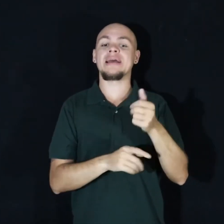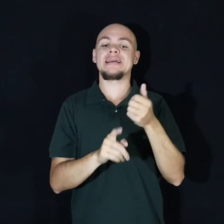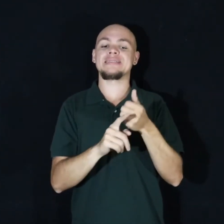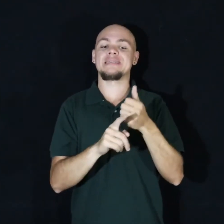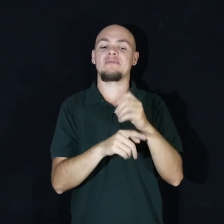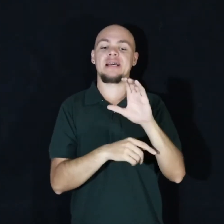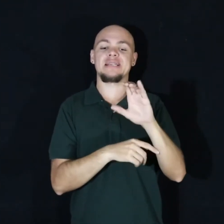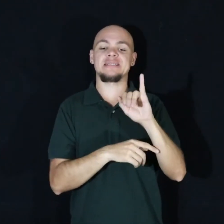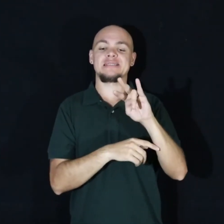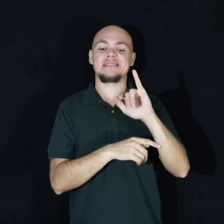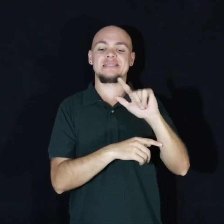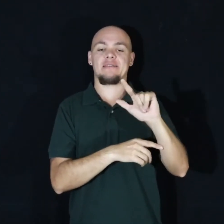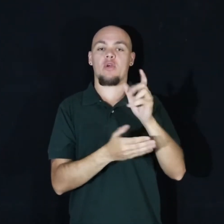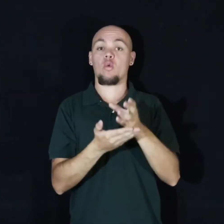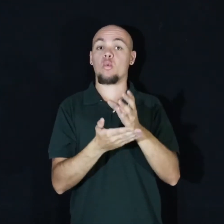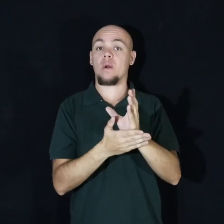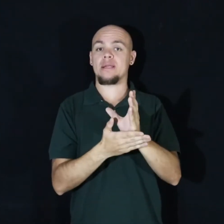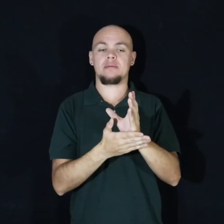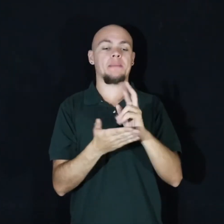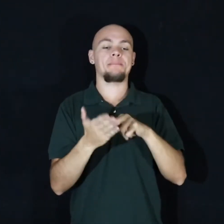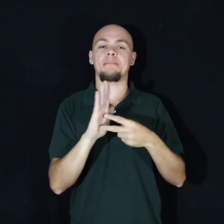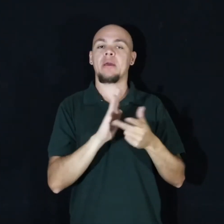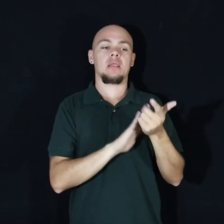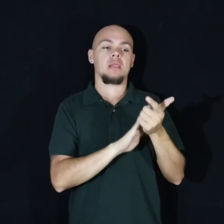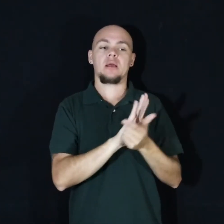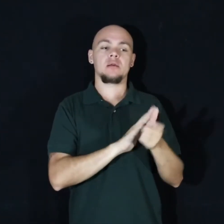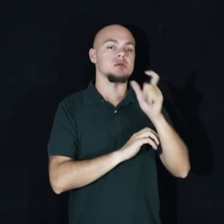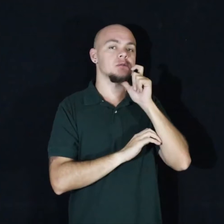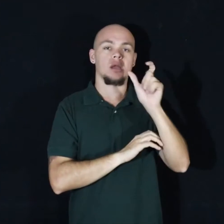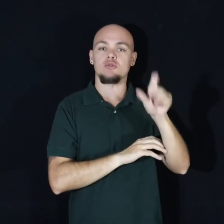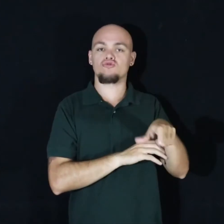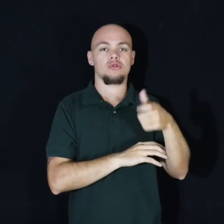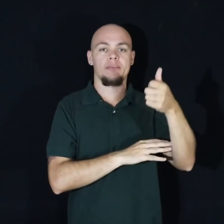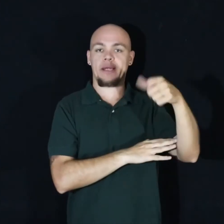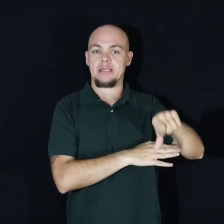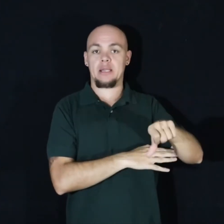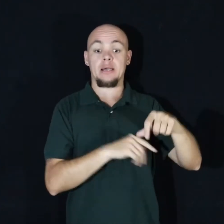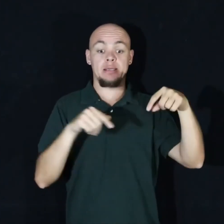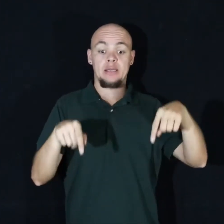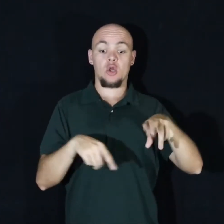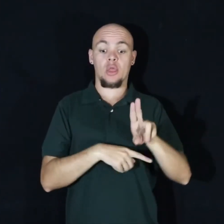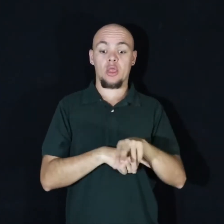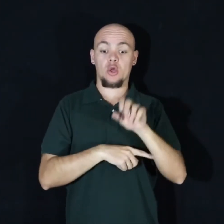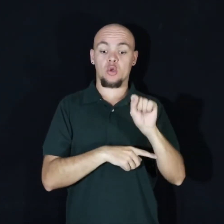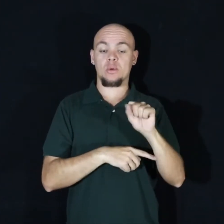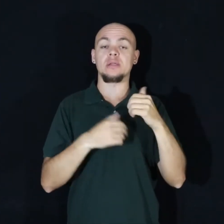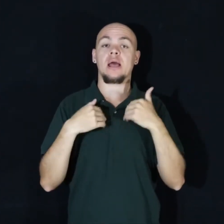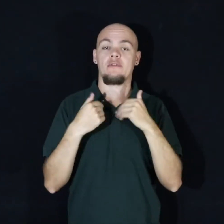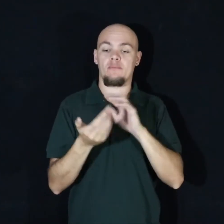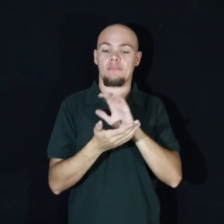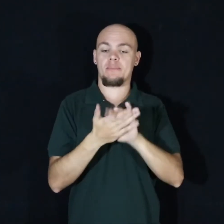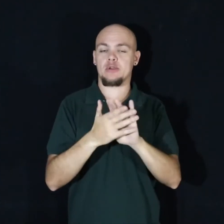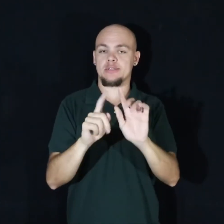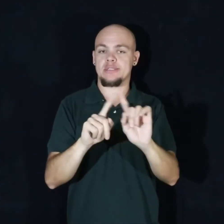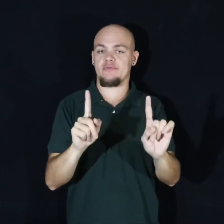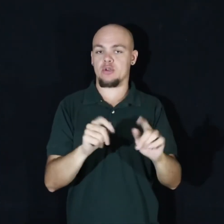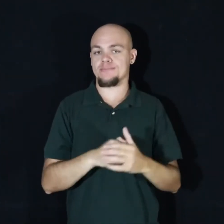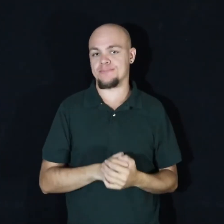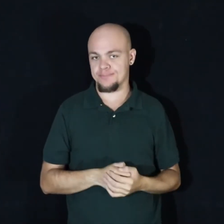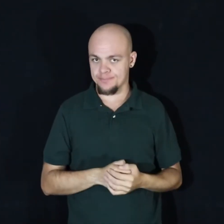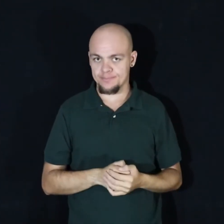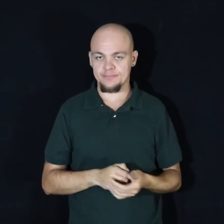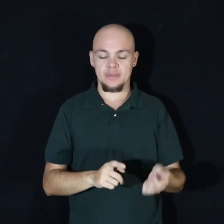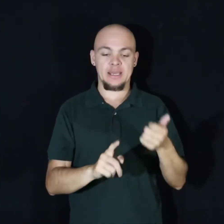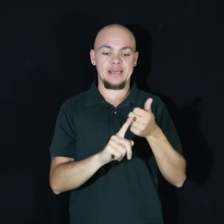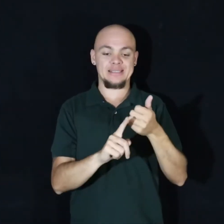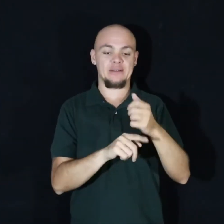denied. That marriage as a civil right should not be legally denied. Here in the United States, right, we practice